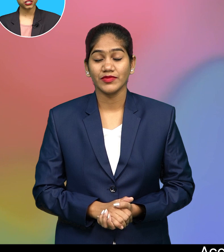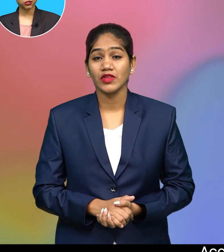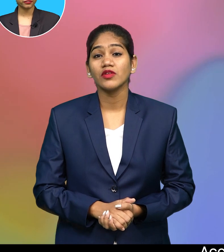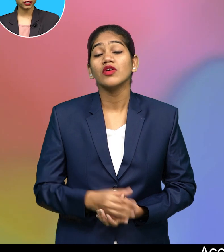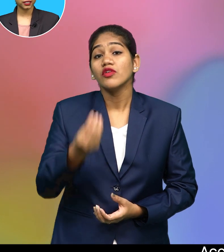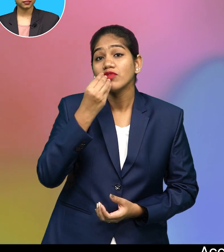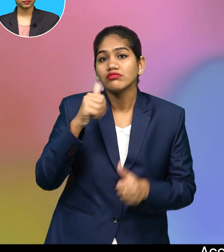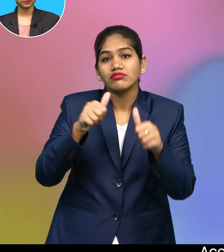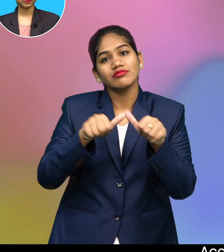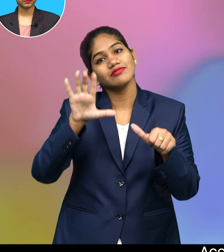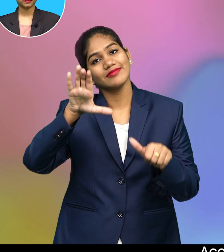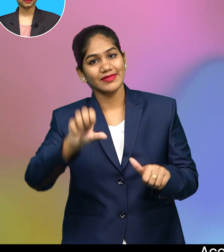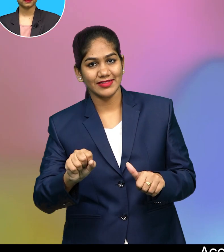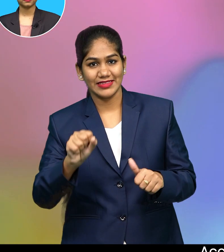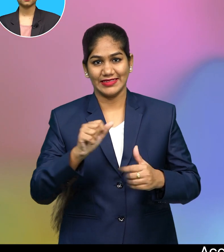Access to food.